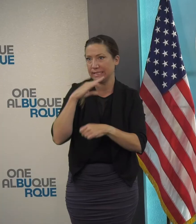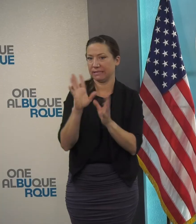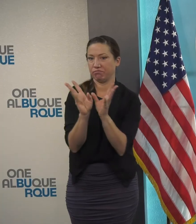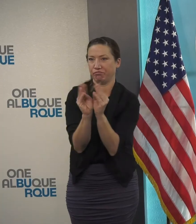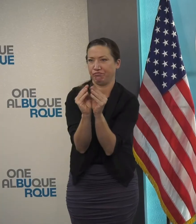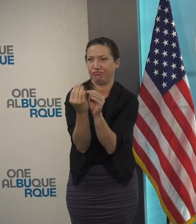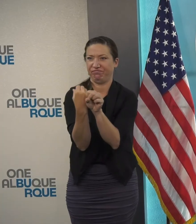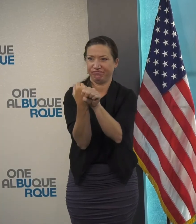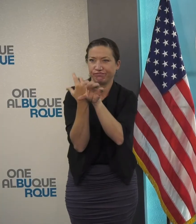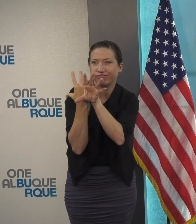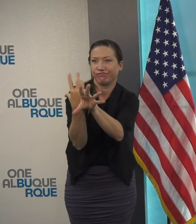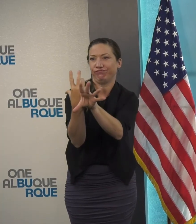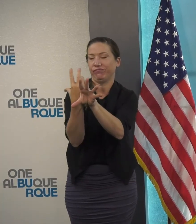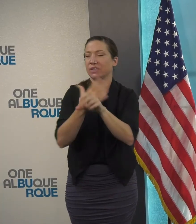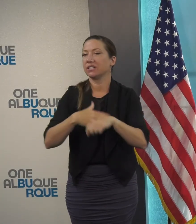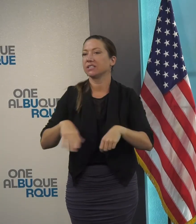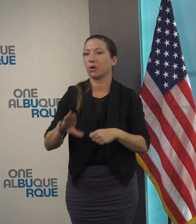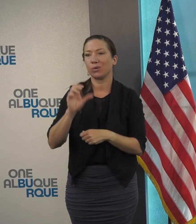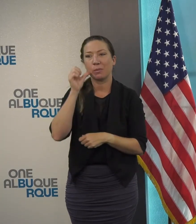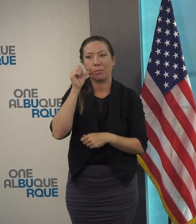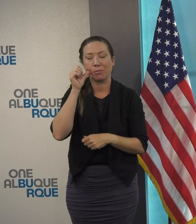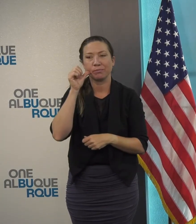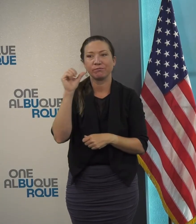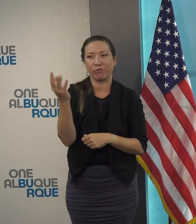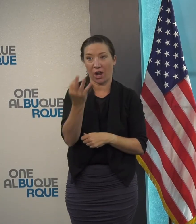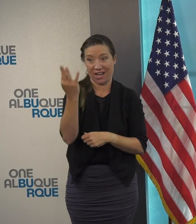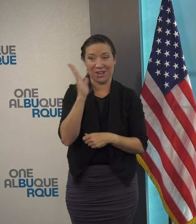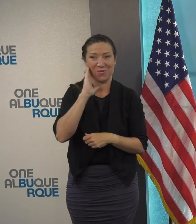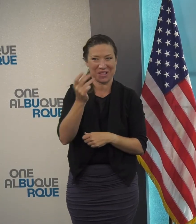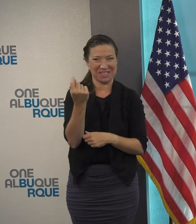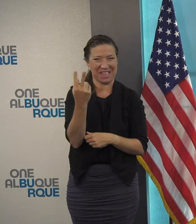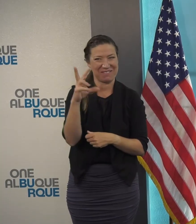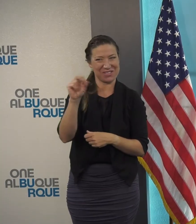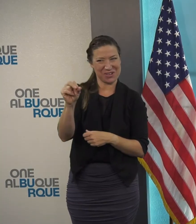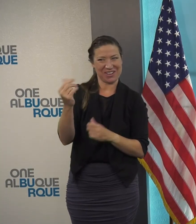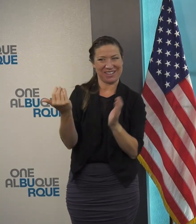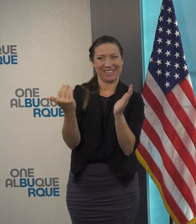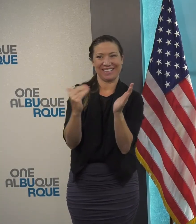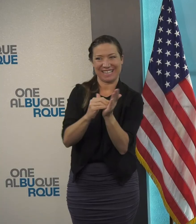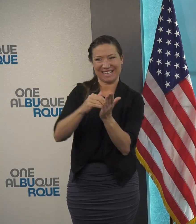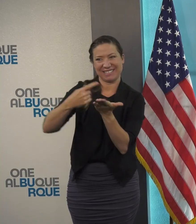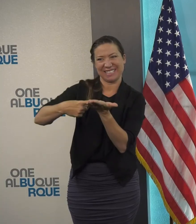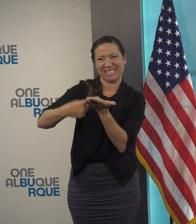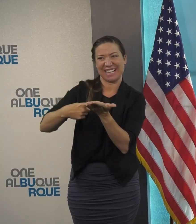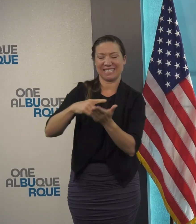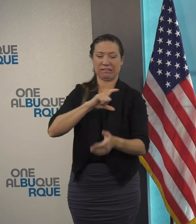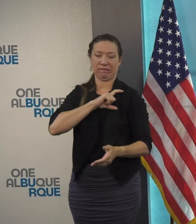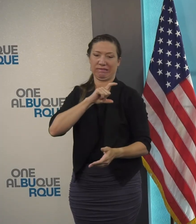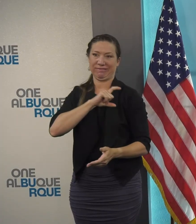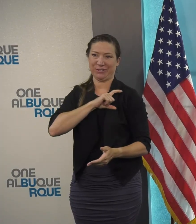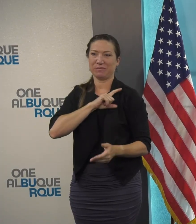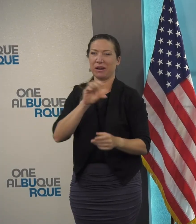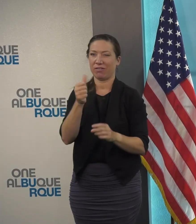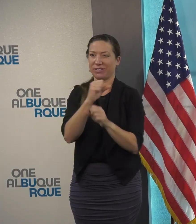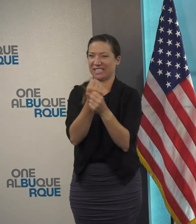law enforcement and some public safety issues. So with that, Congresswoman, great to see you. Stay healthy,